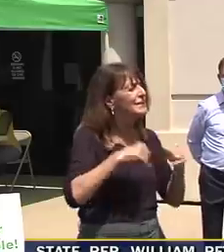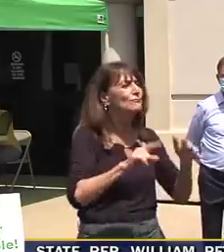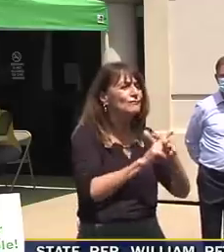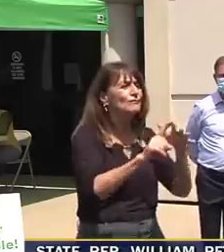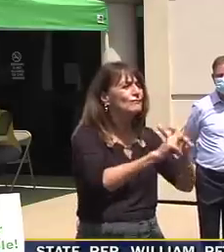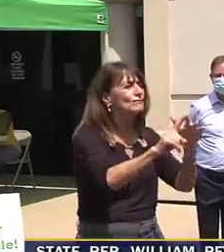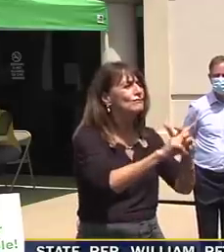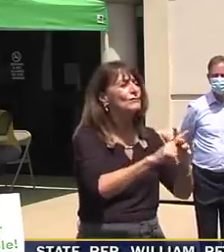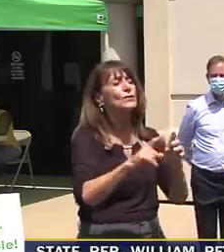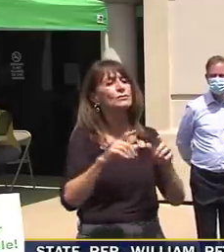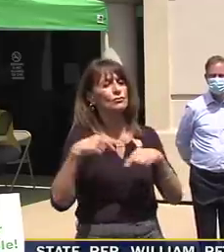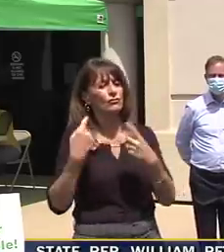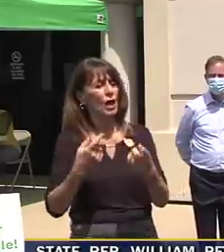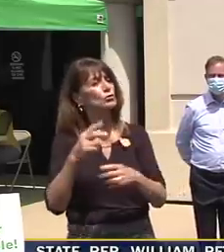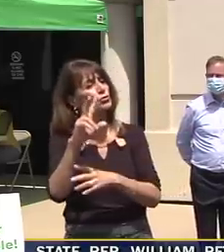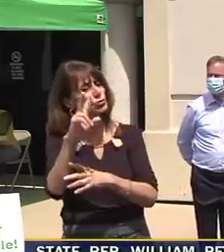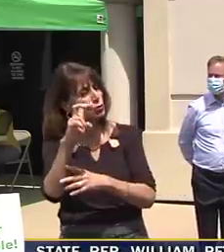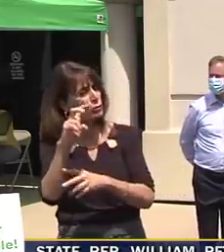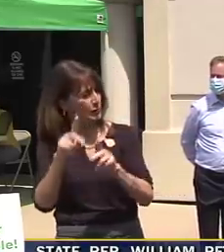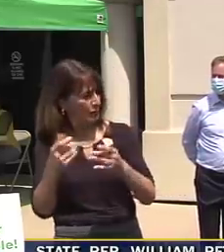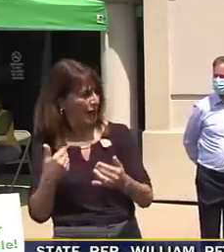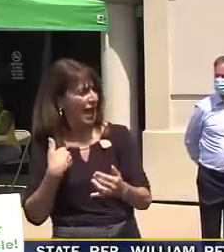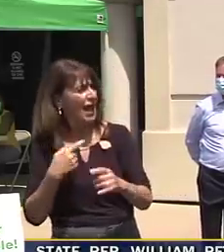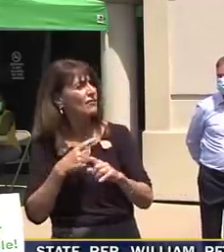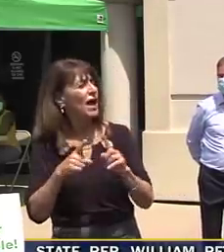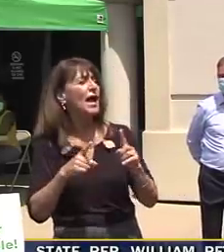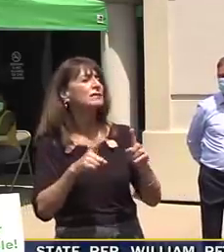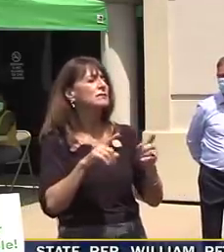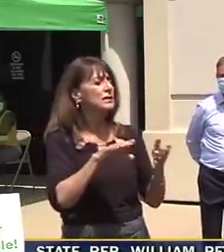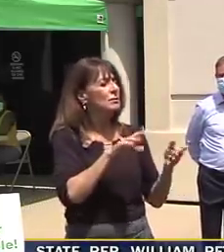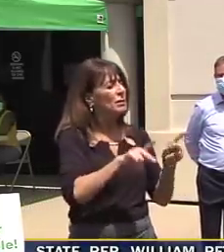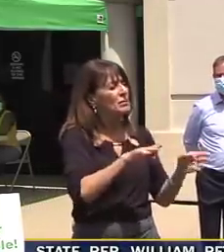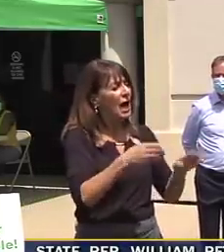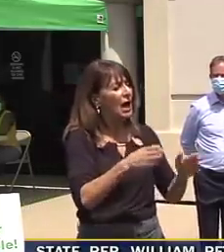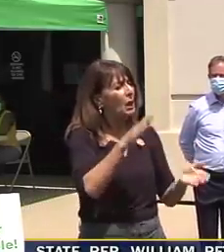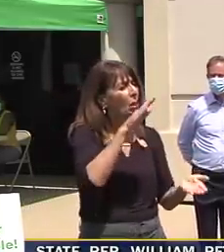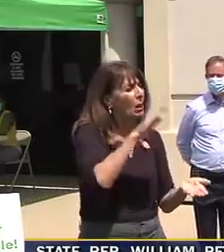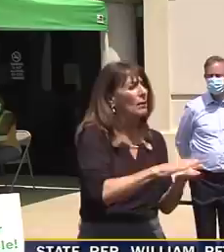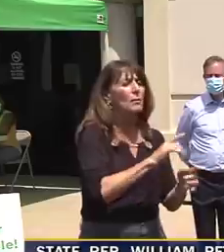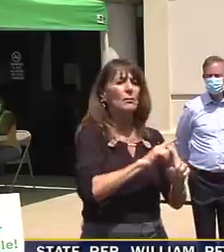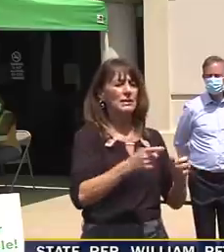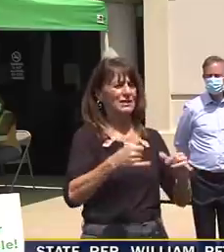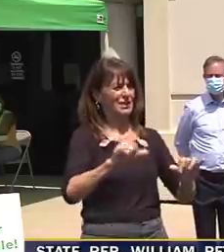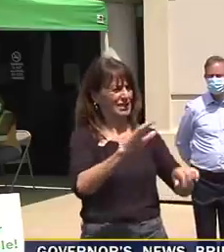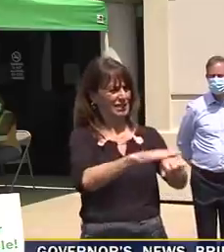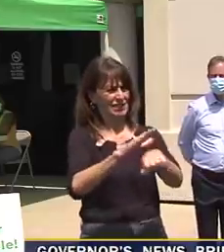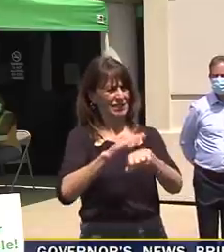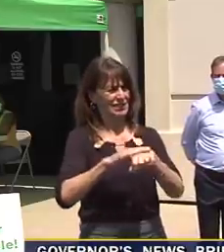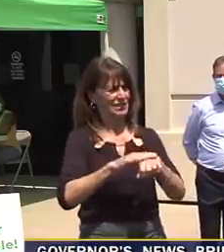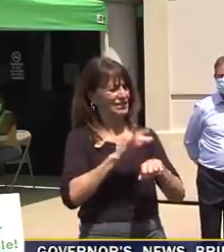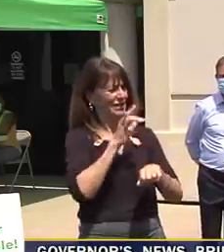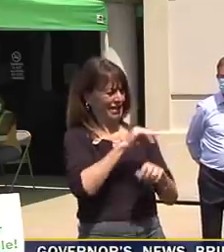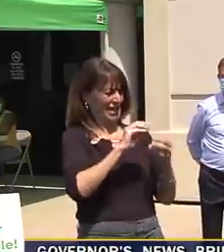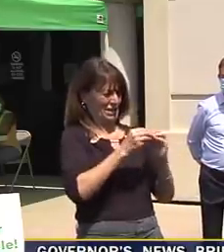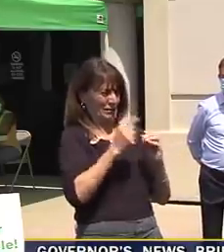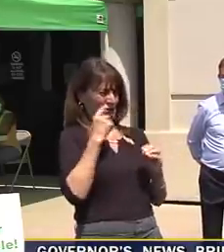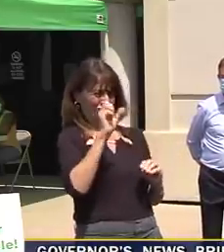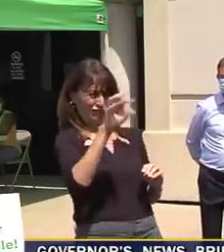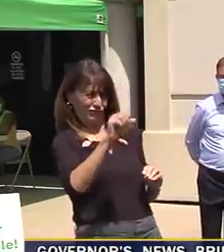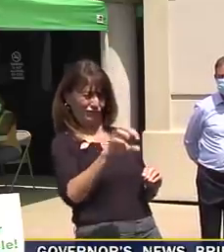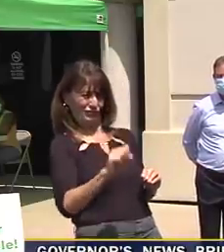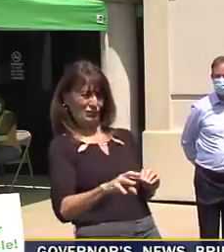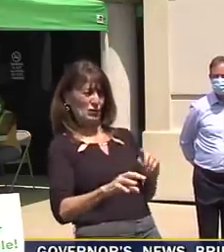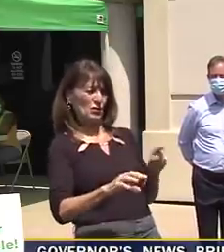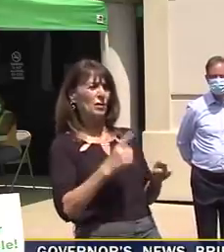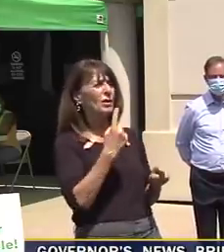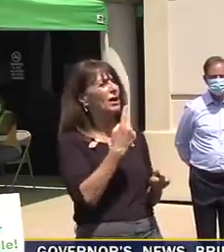under double digits for deaths, and I think you all know it, those are statistics, but,